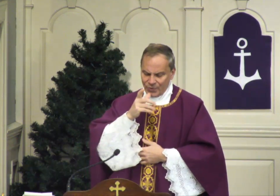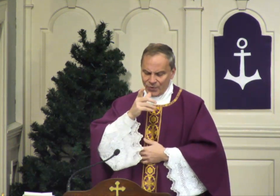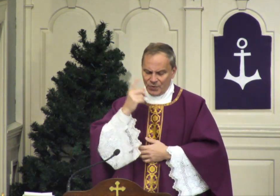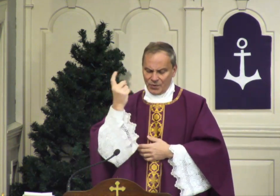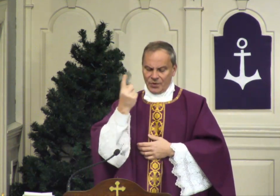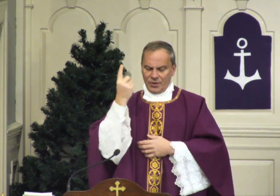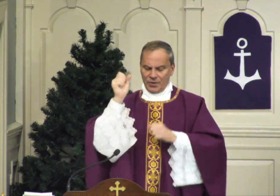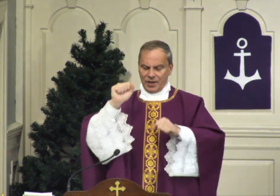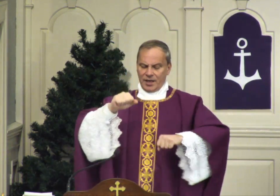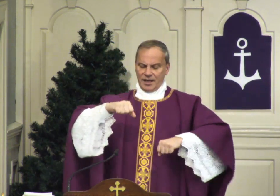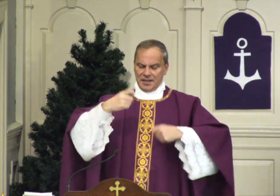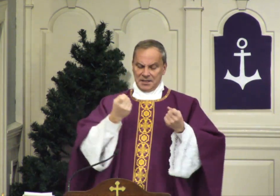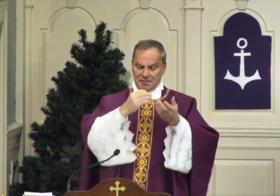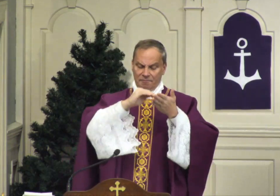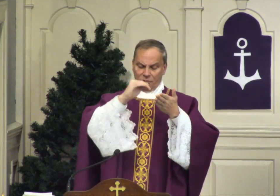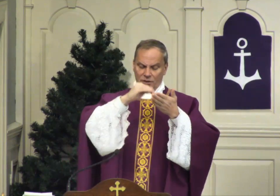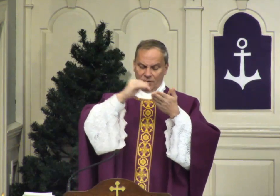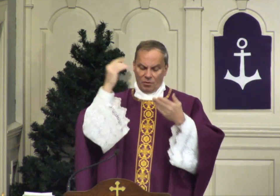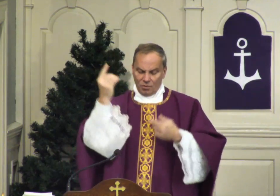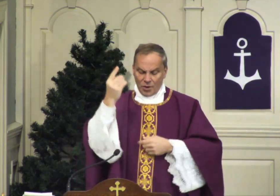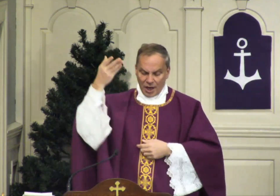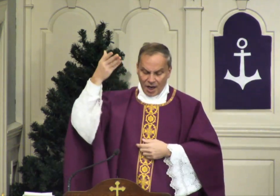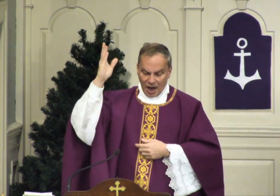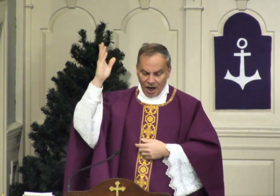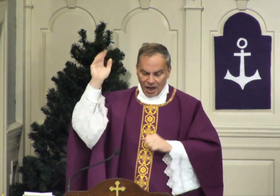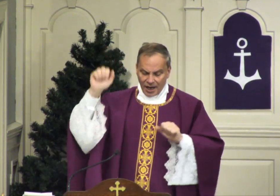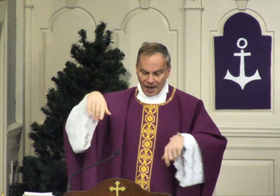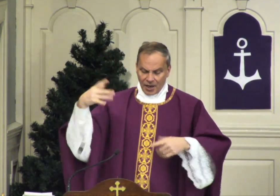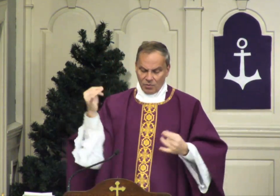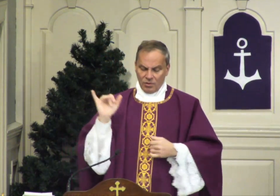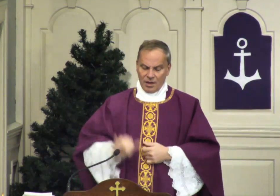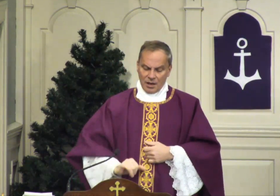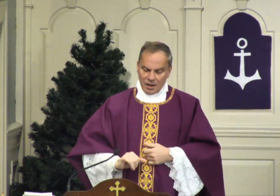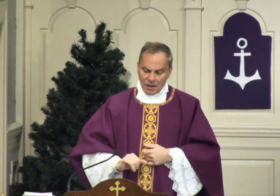Who but God alone can forgive sins?"